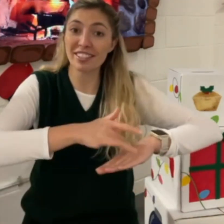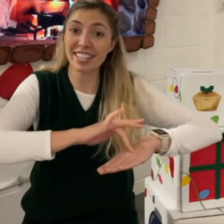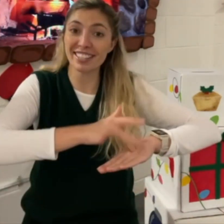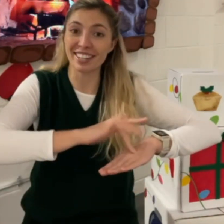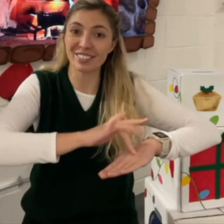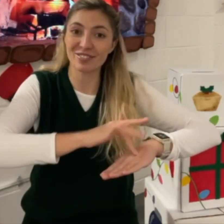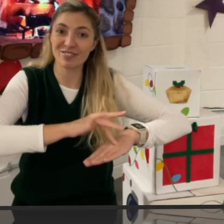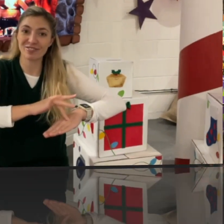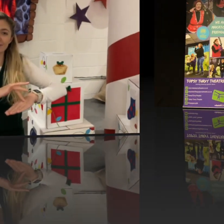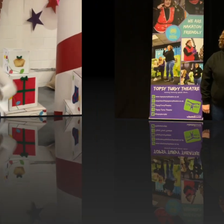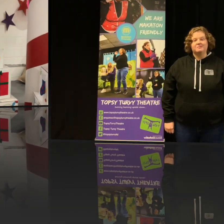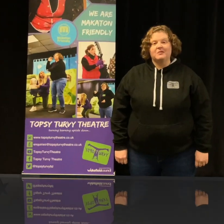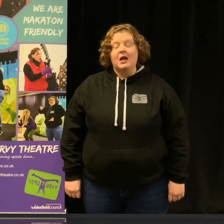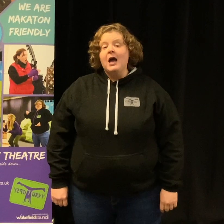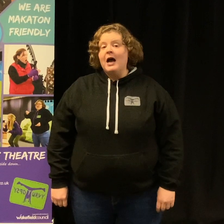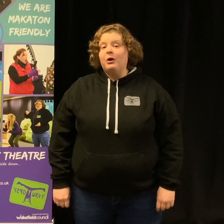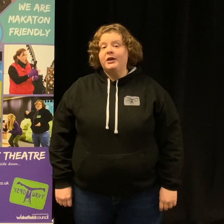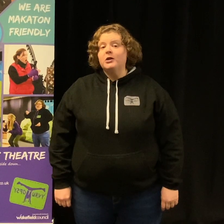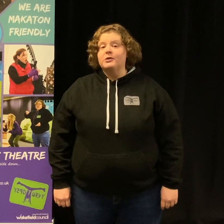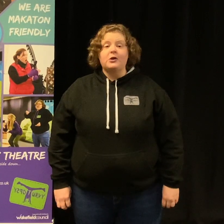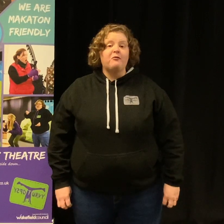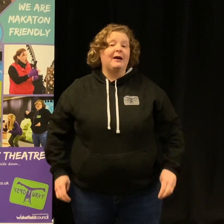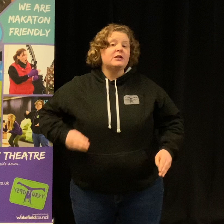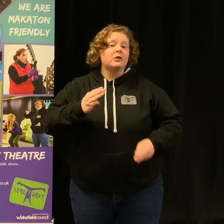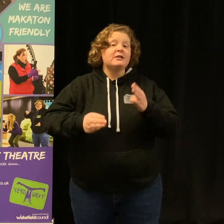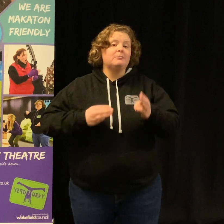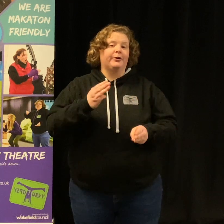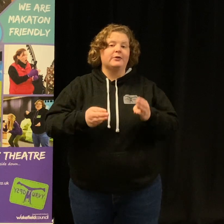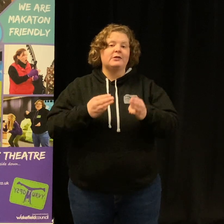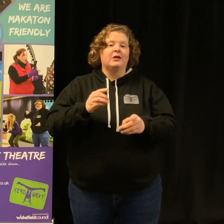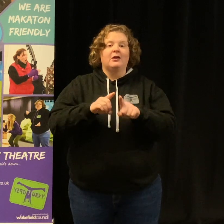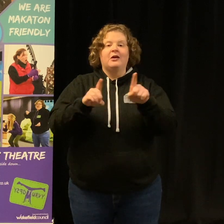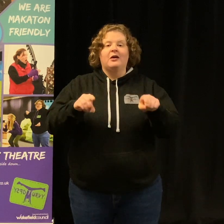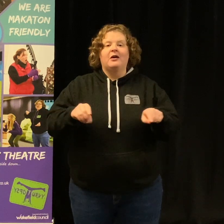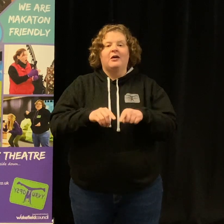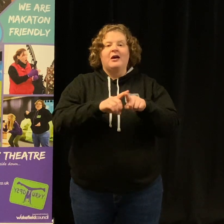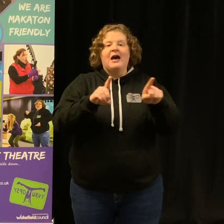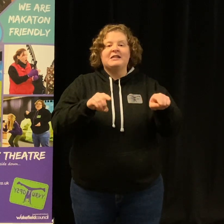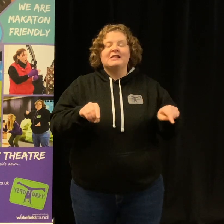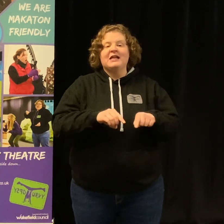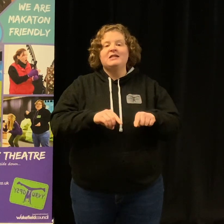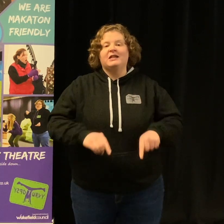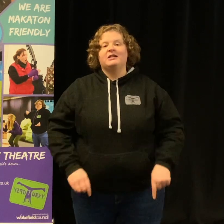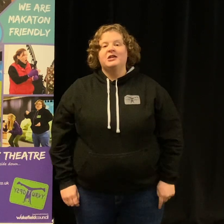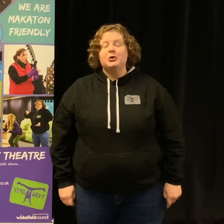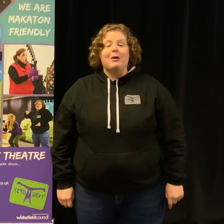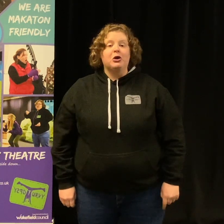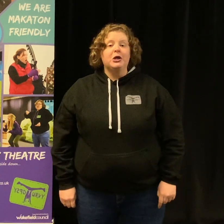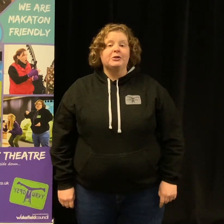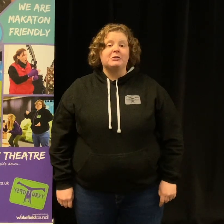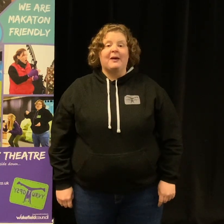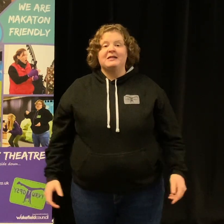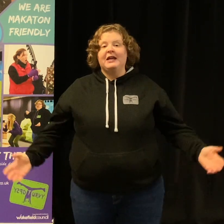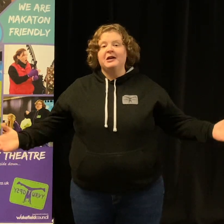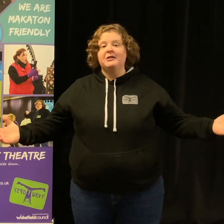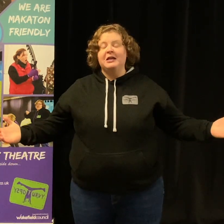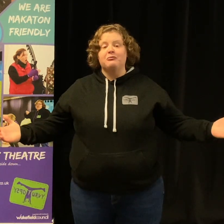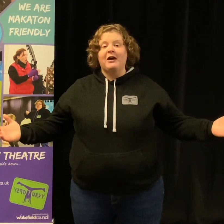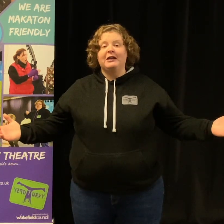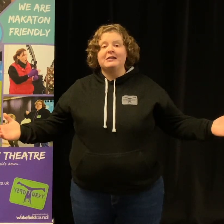theatre. Our use of Makaton symbols has extended to our rehearsal space here in the Riding Centre